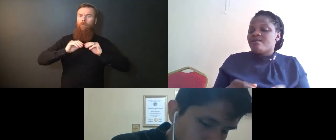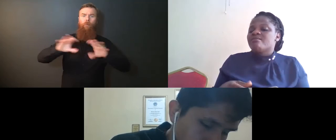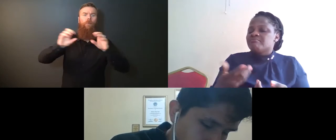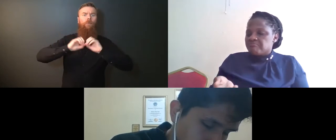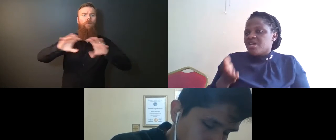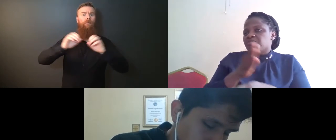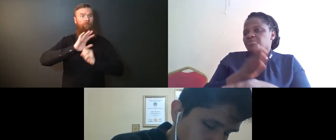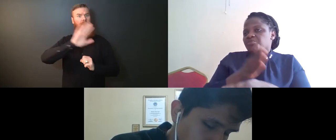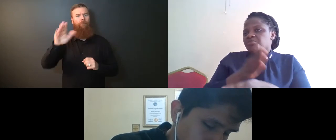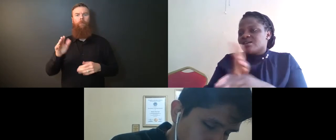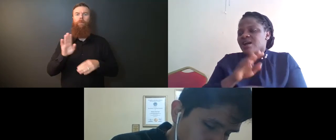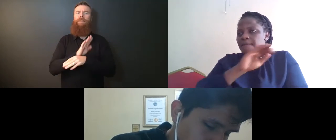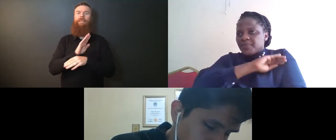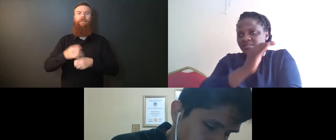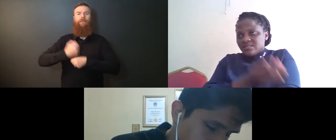with this youth wing,